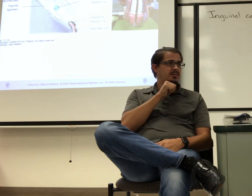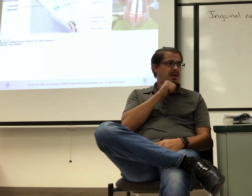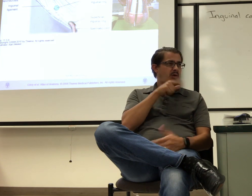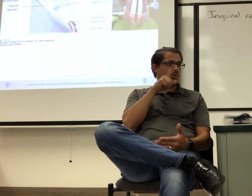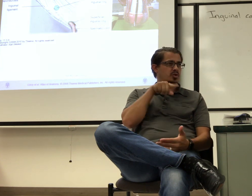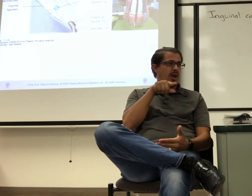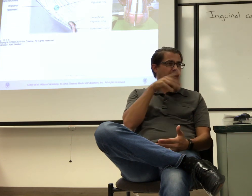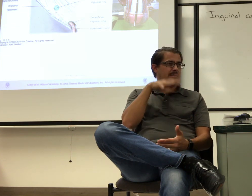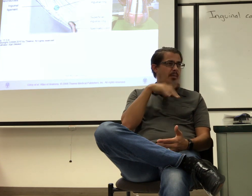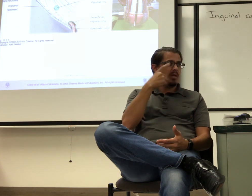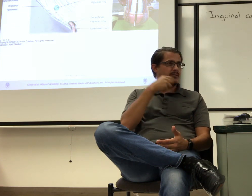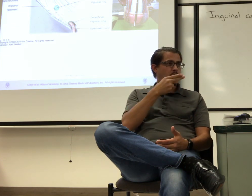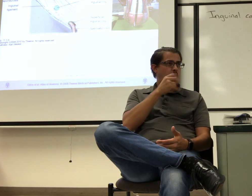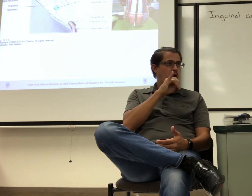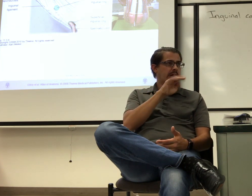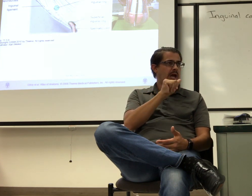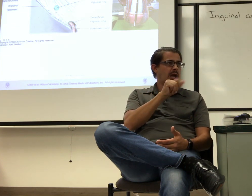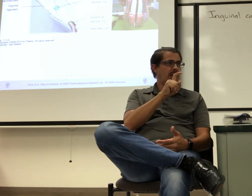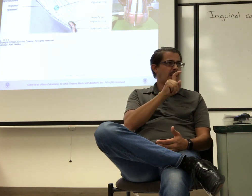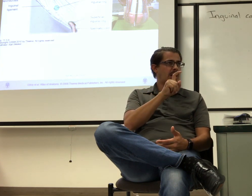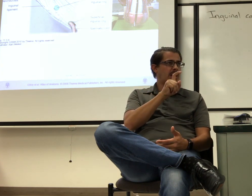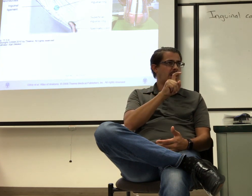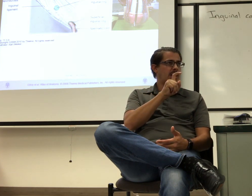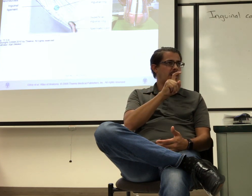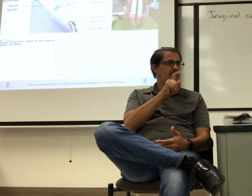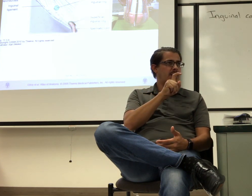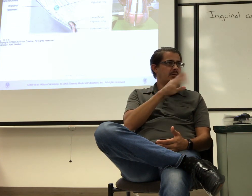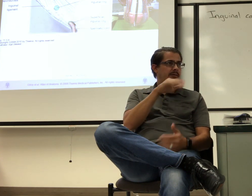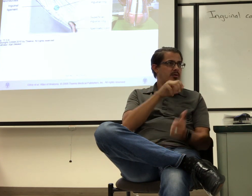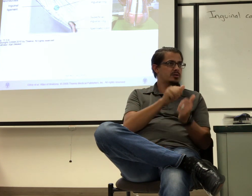through the ab wall.